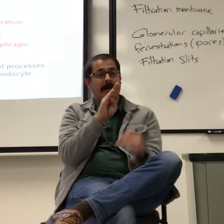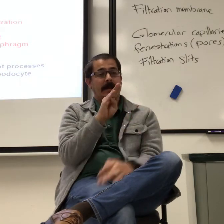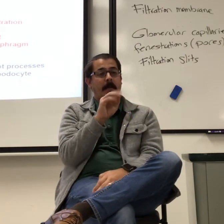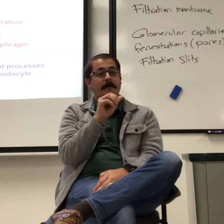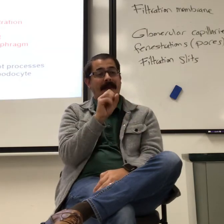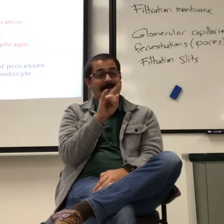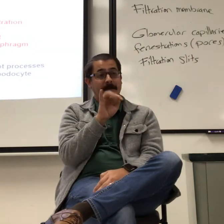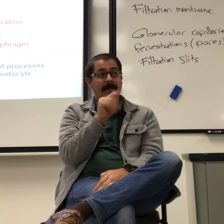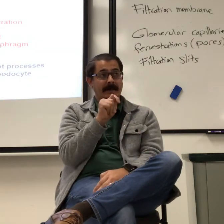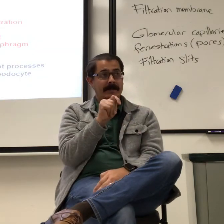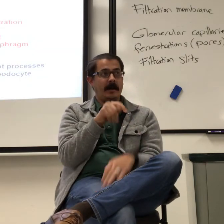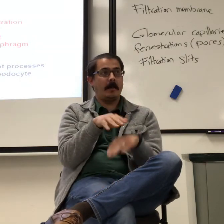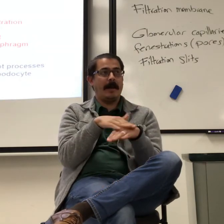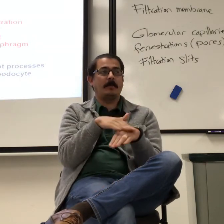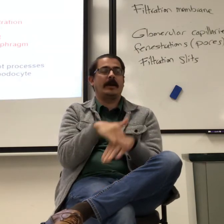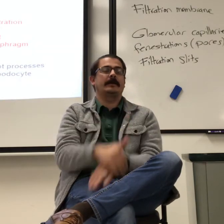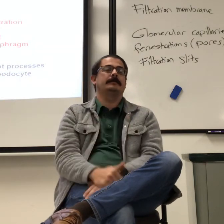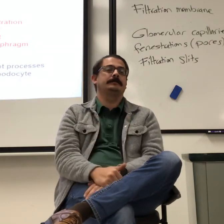membrane.